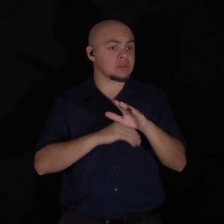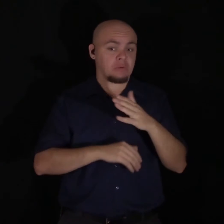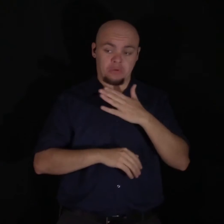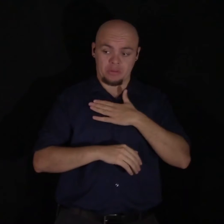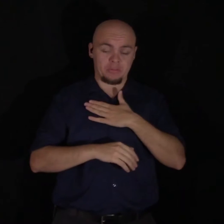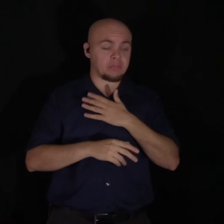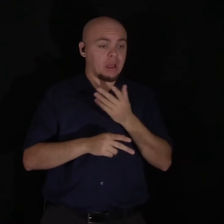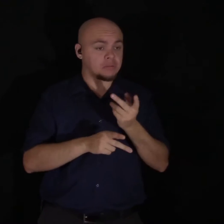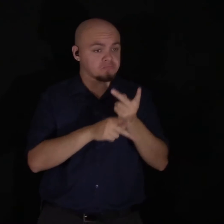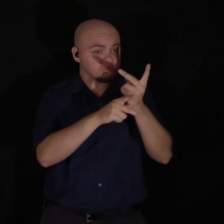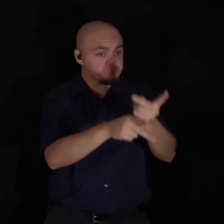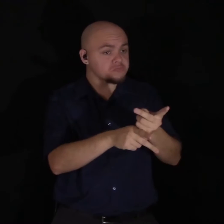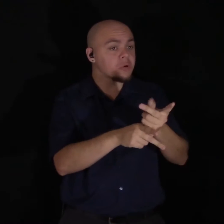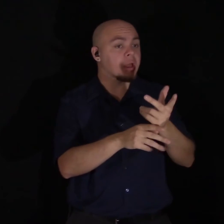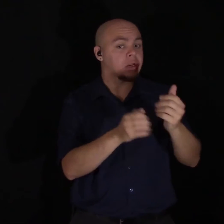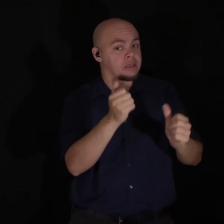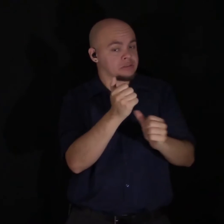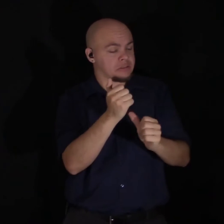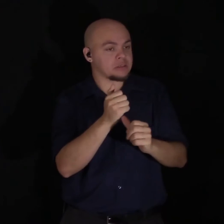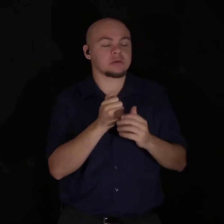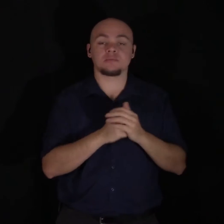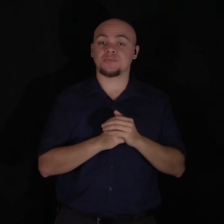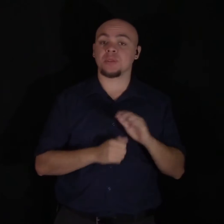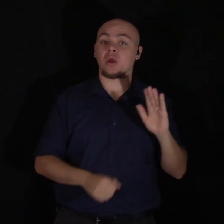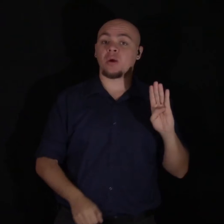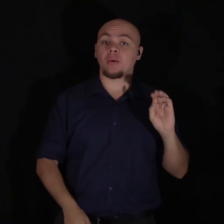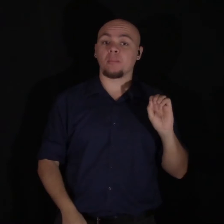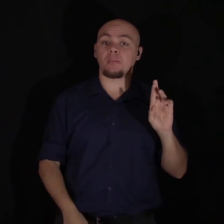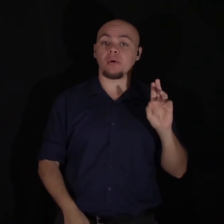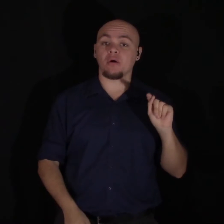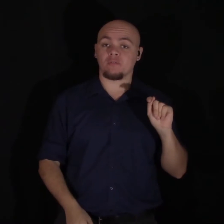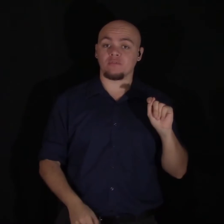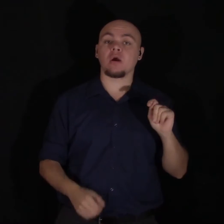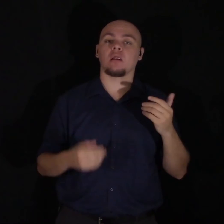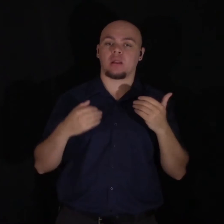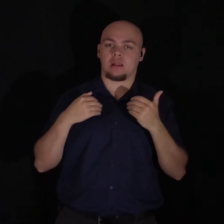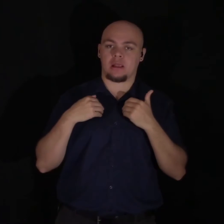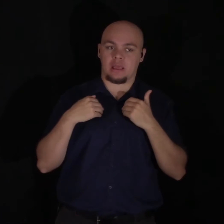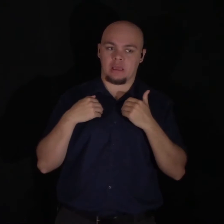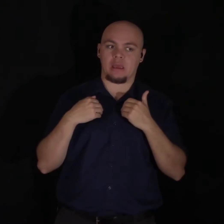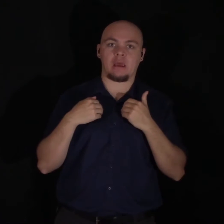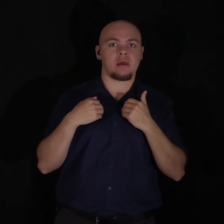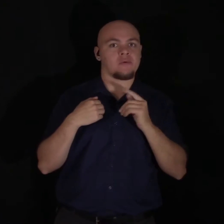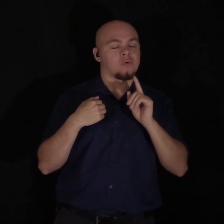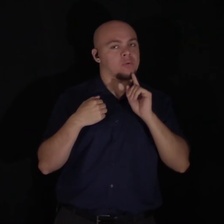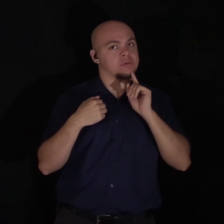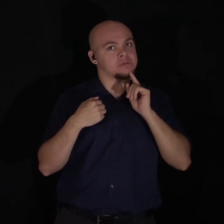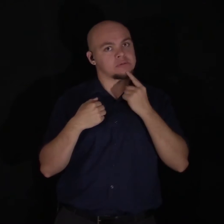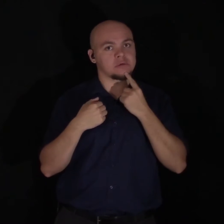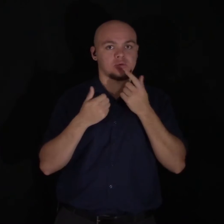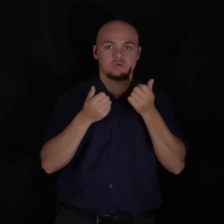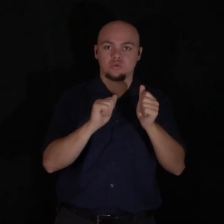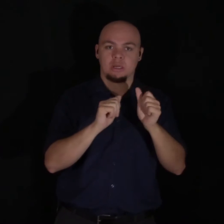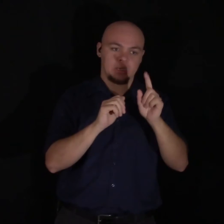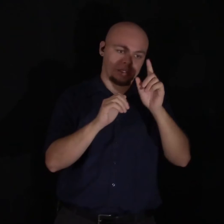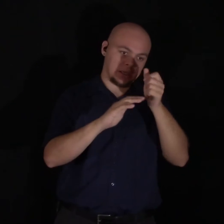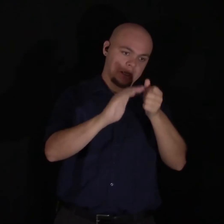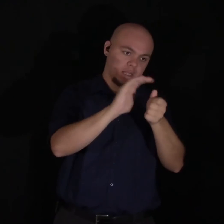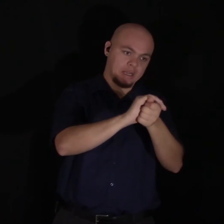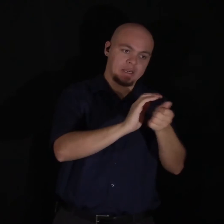assistance. Beaufort had taken effectual measures to conceal himself, and it was 10 months before my father discovered